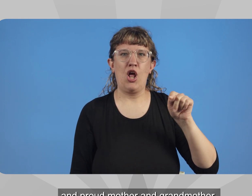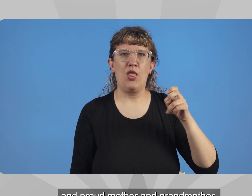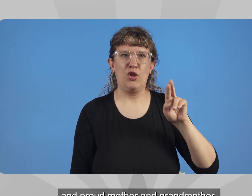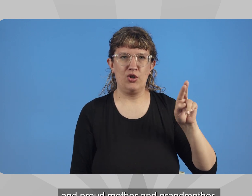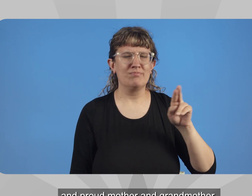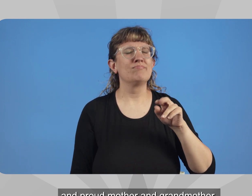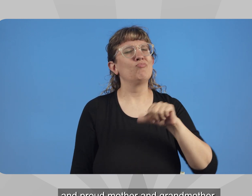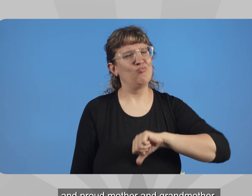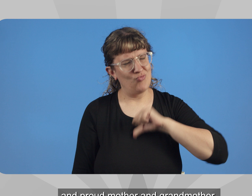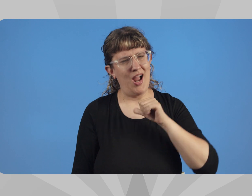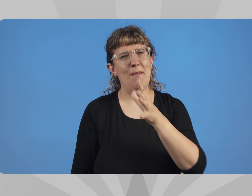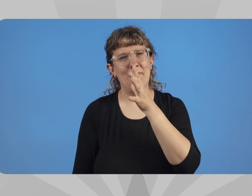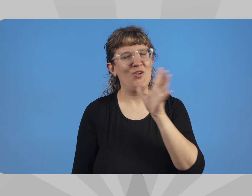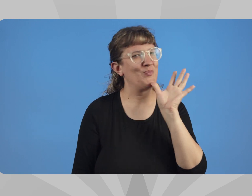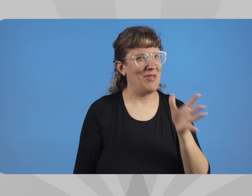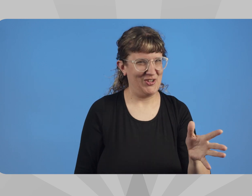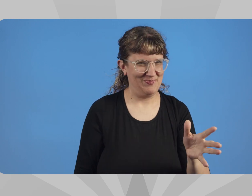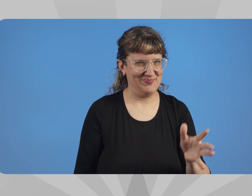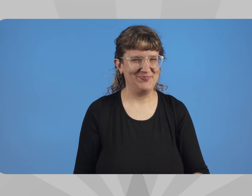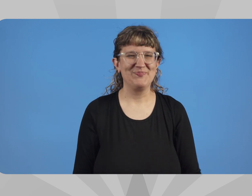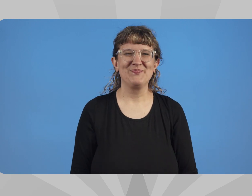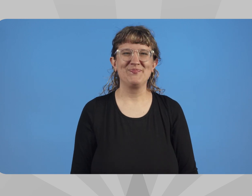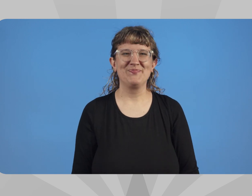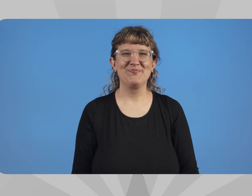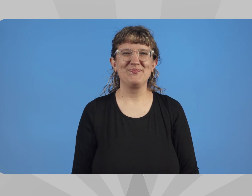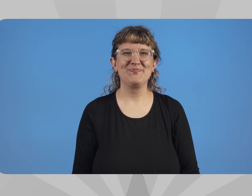proud mother and grandmother.